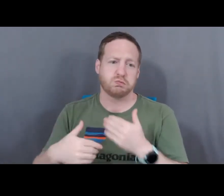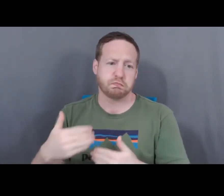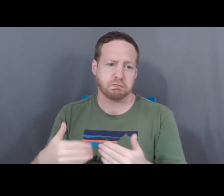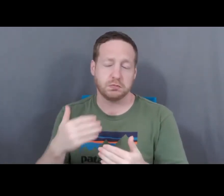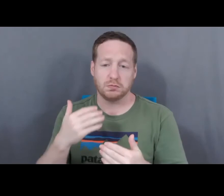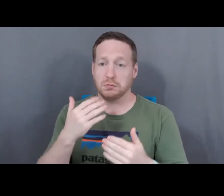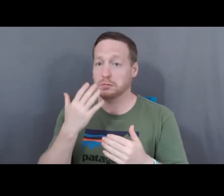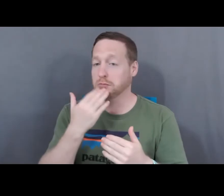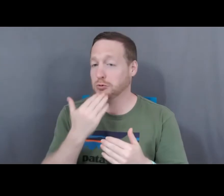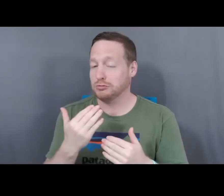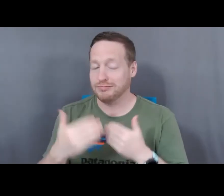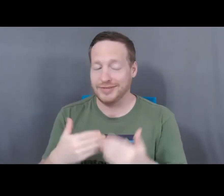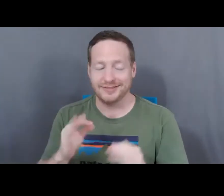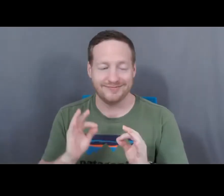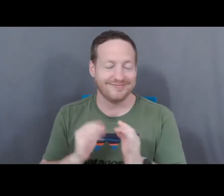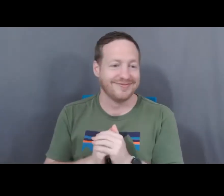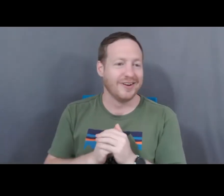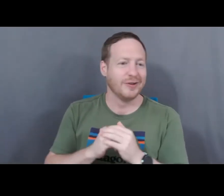new business. I'm going to speed through that.